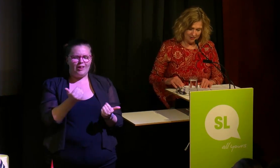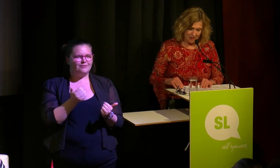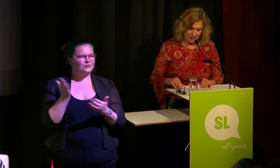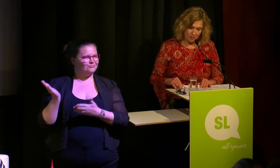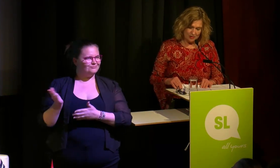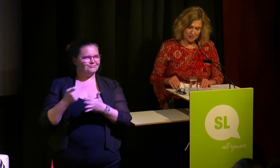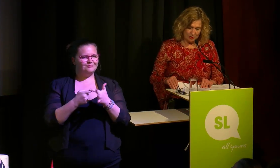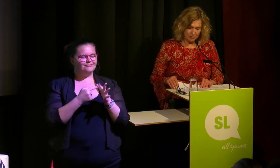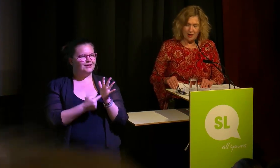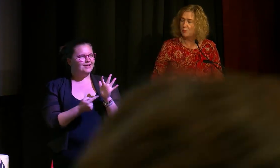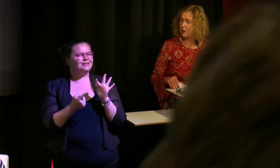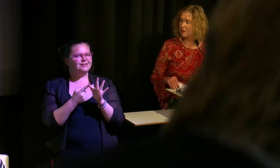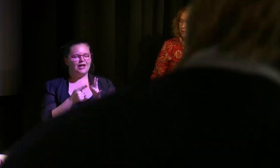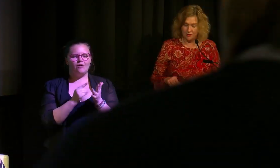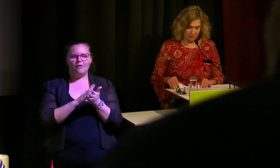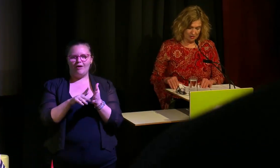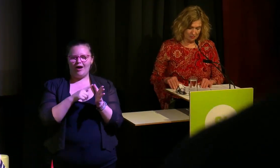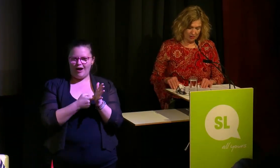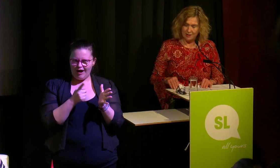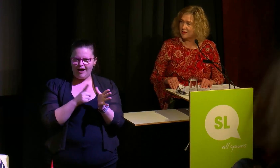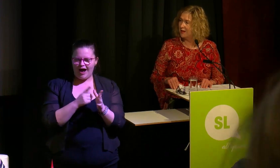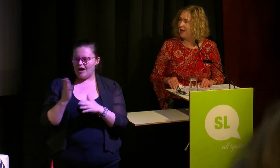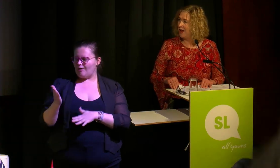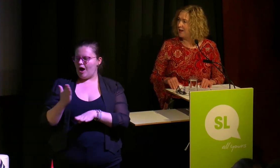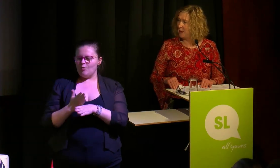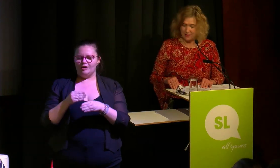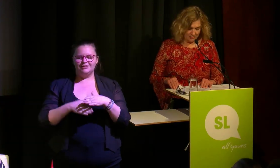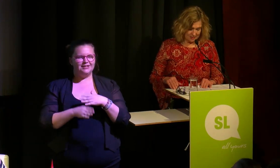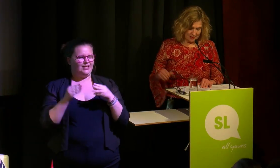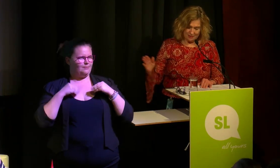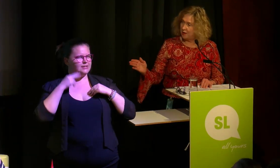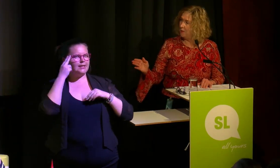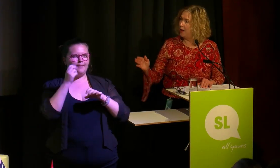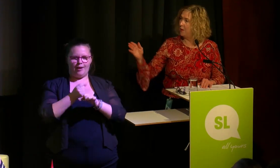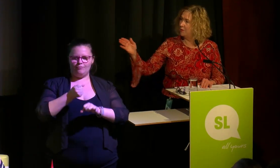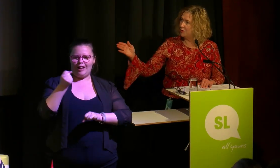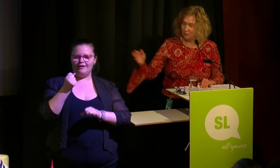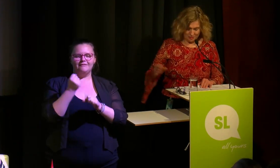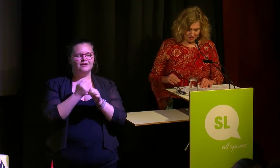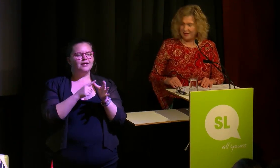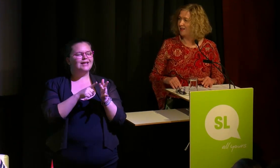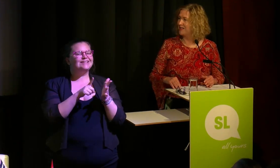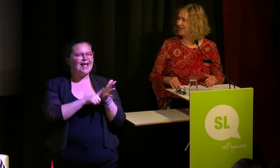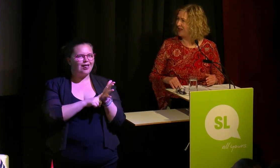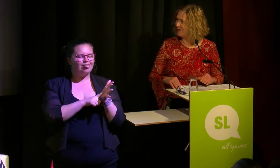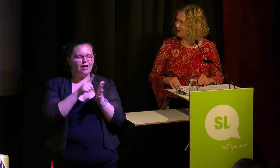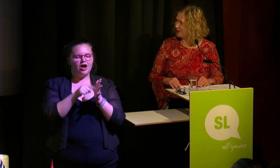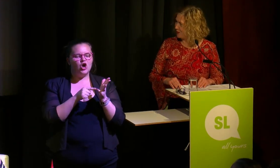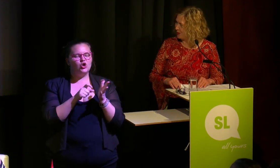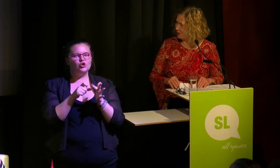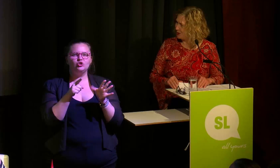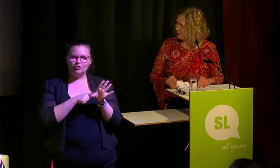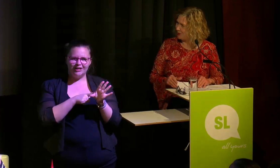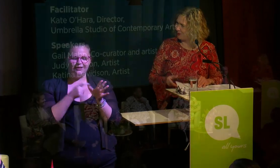O'Hara, who is the director of Umbrella Studio Contemporary Arts, and our panellists, Gail Mabo, Judy Watson and Katina Davidson.